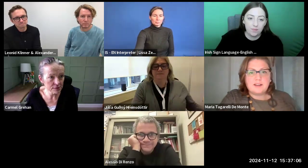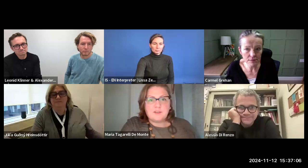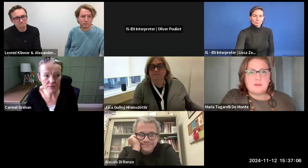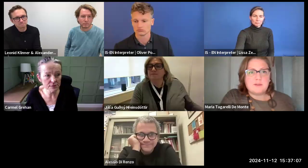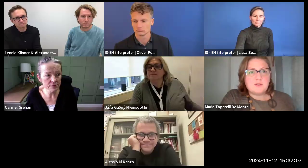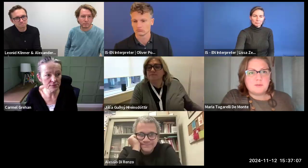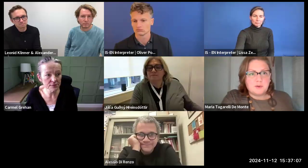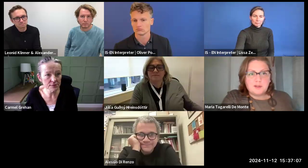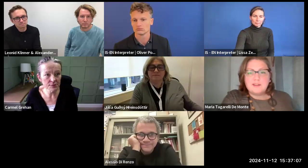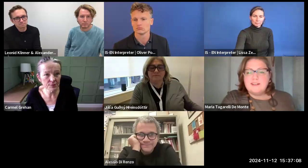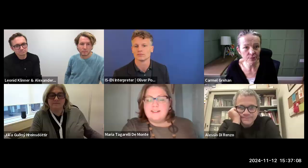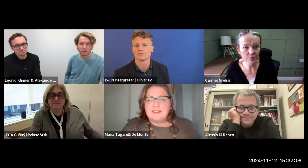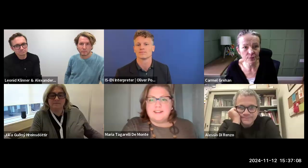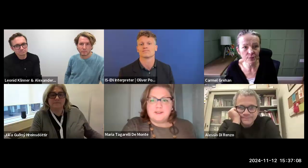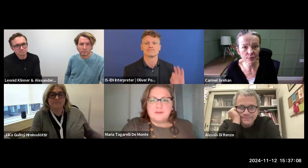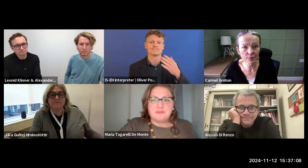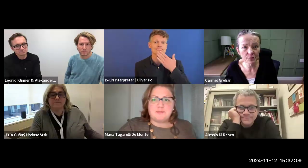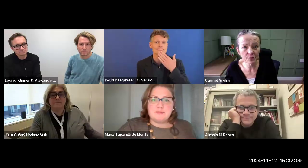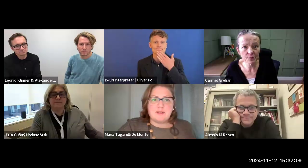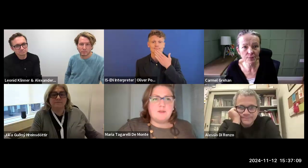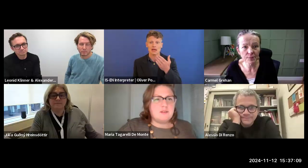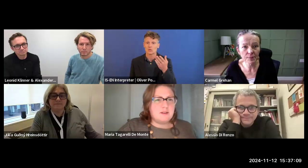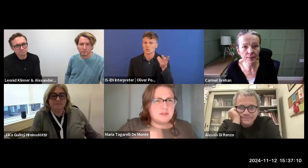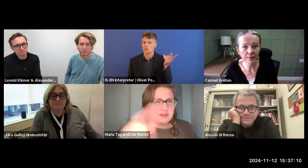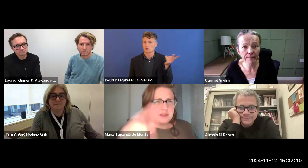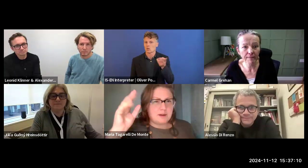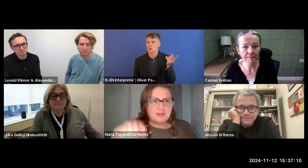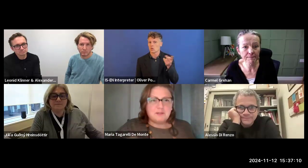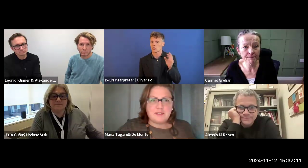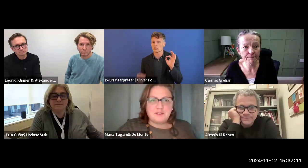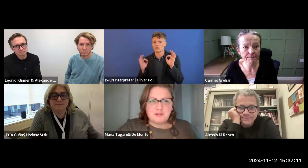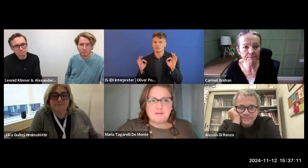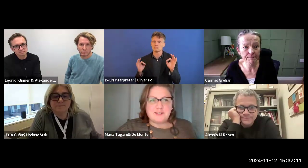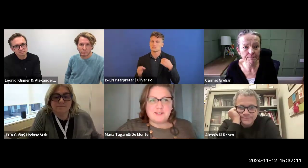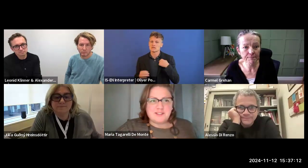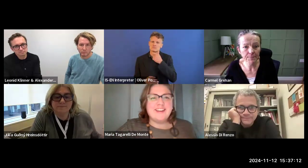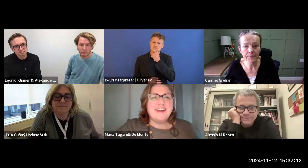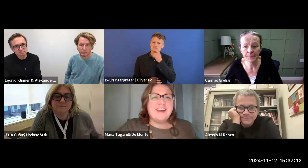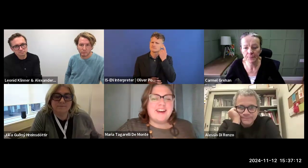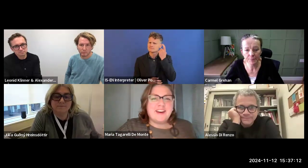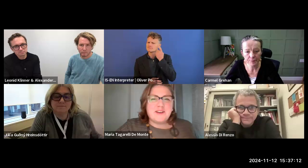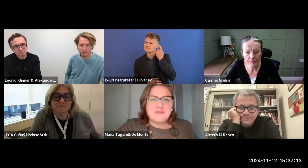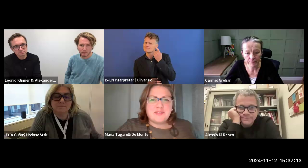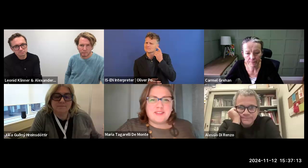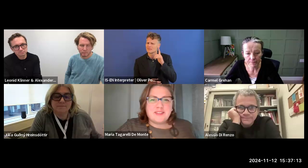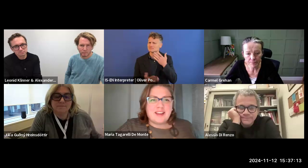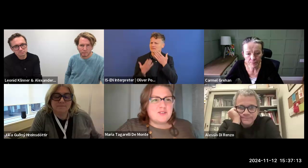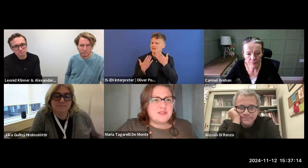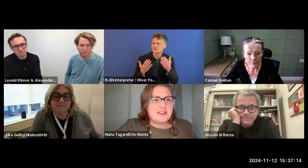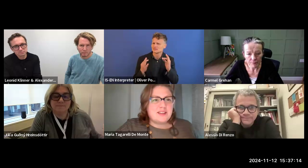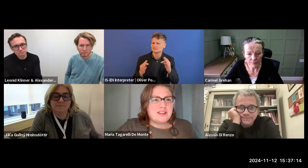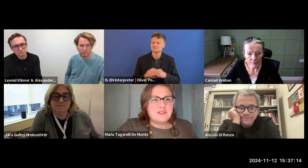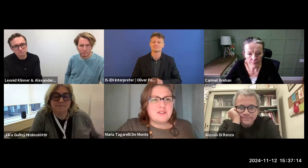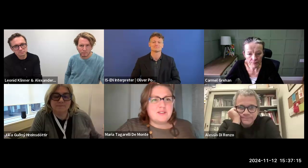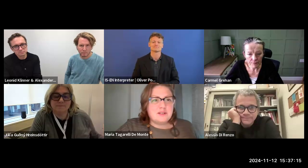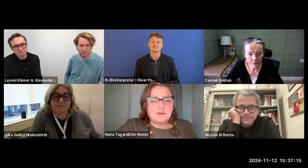Interesting feedback. Thank you very much to both. I will think about it. Thank you very much. I